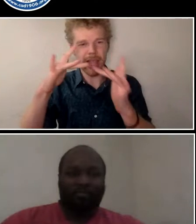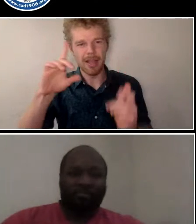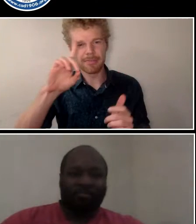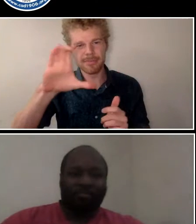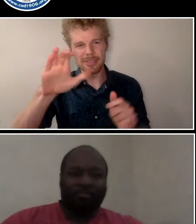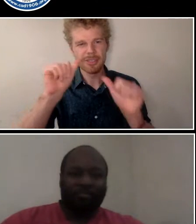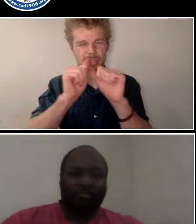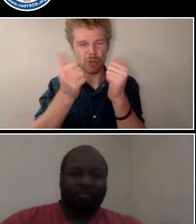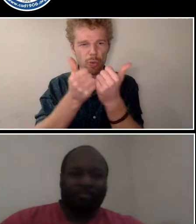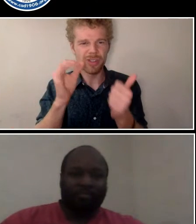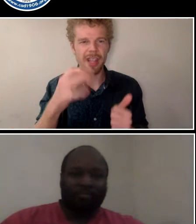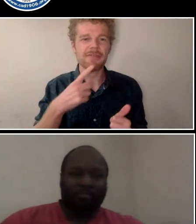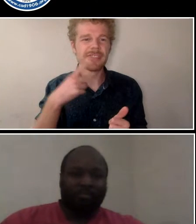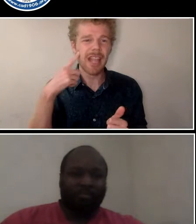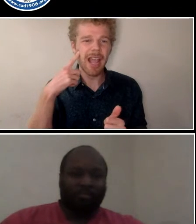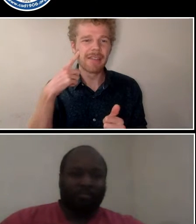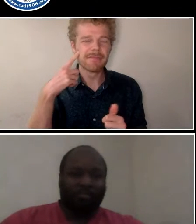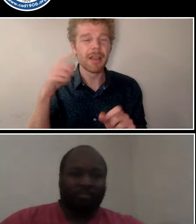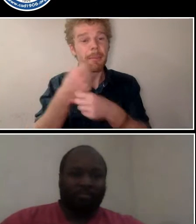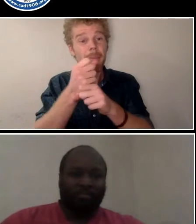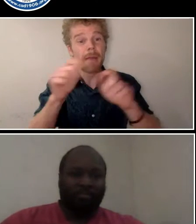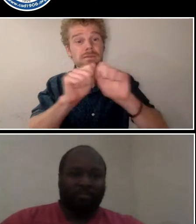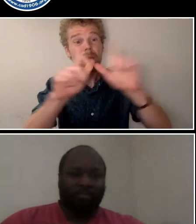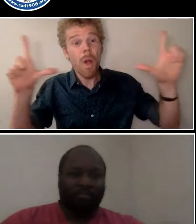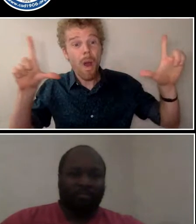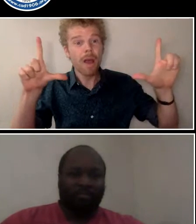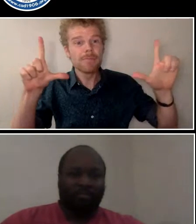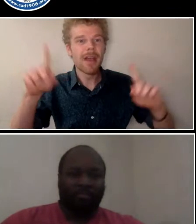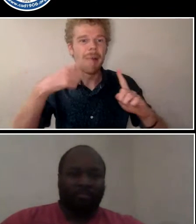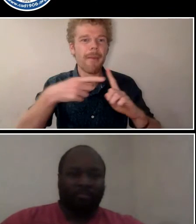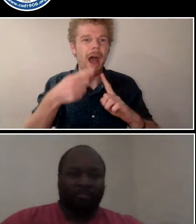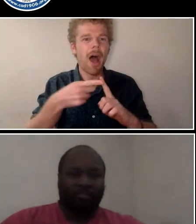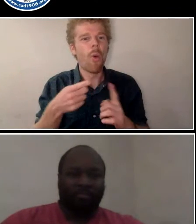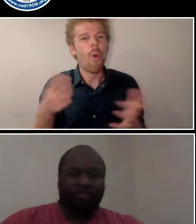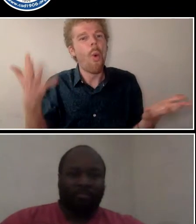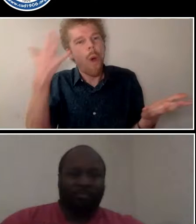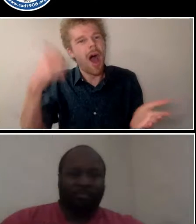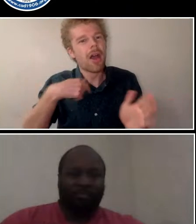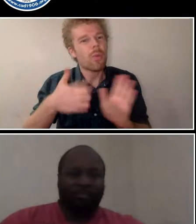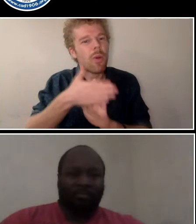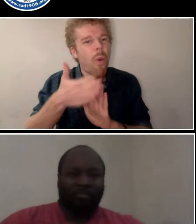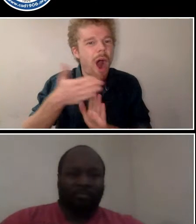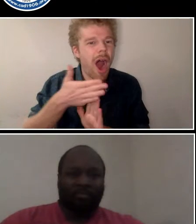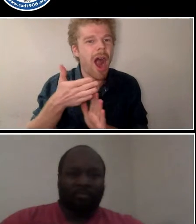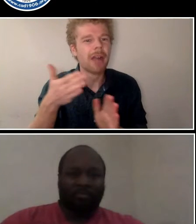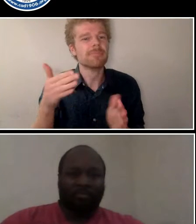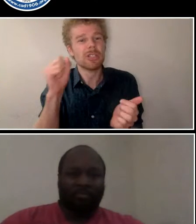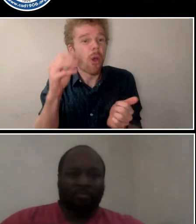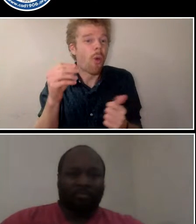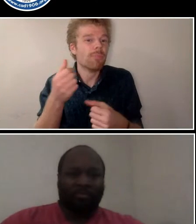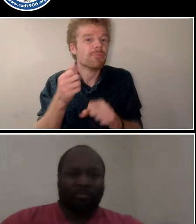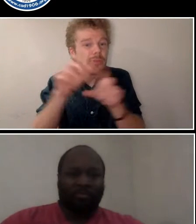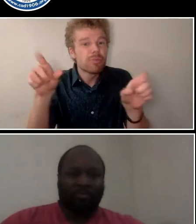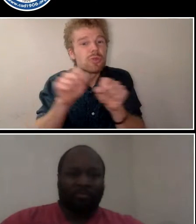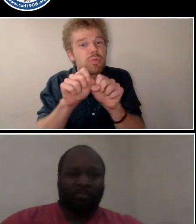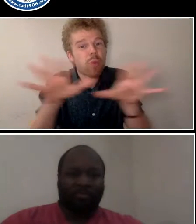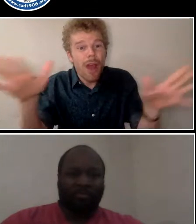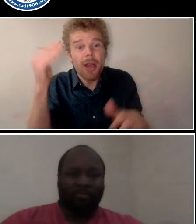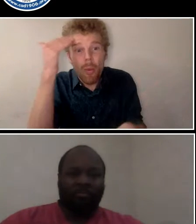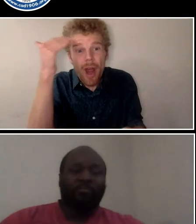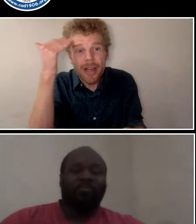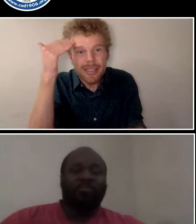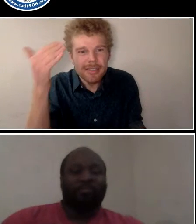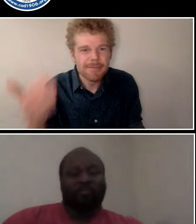in DC this year. The three of us got involved, or got in contact rather, with